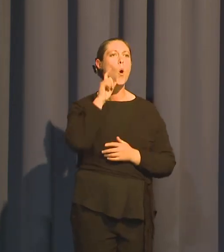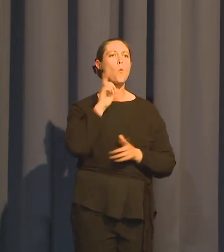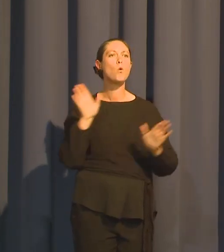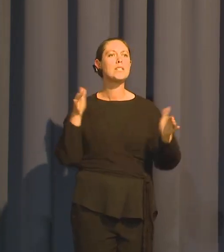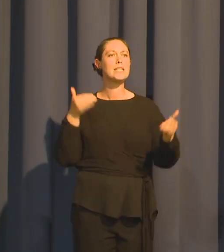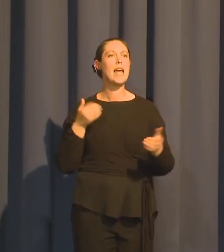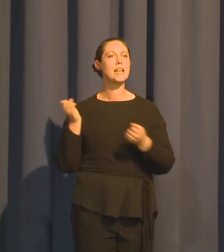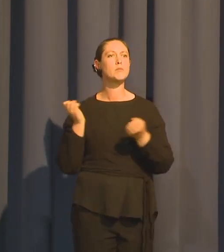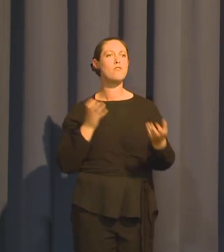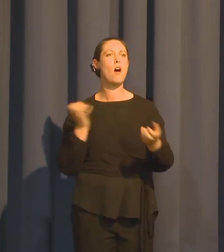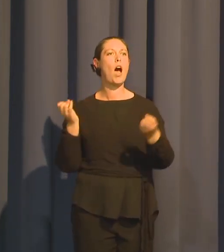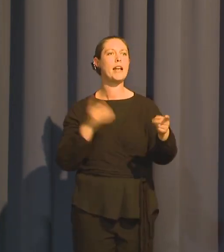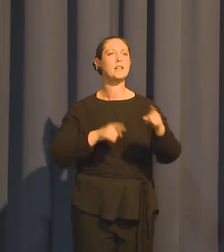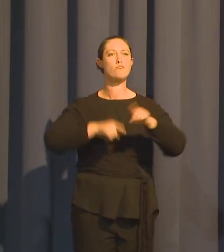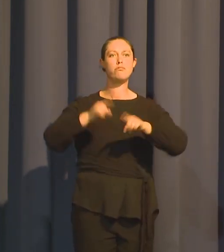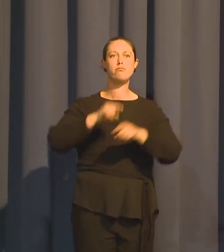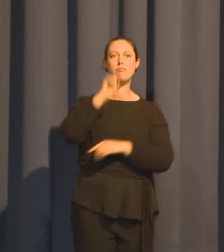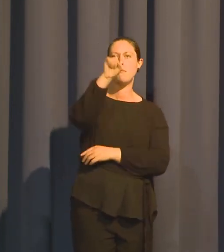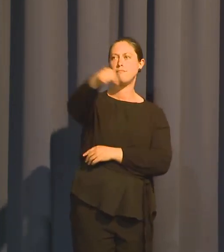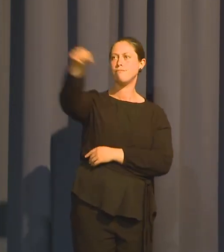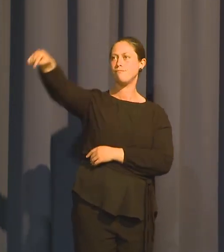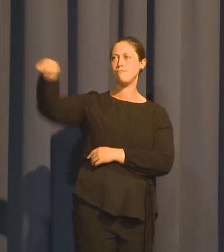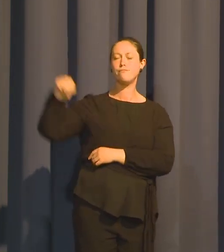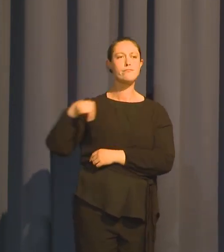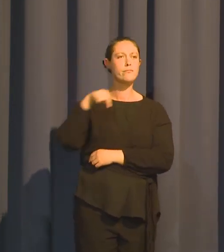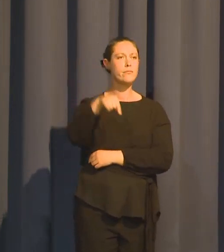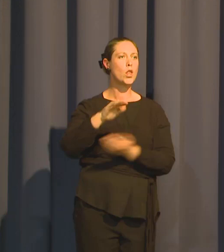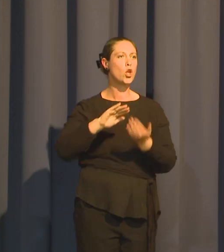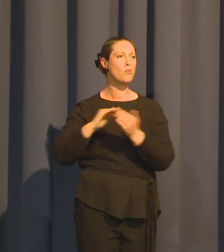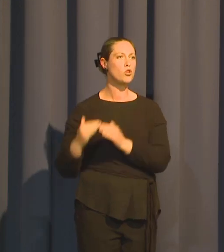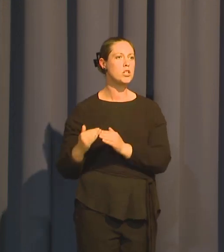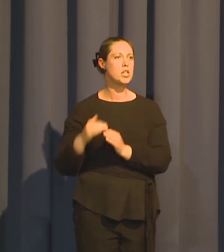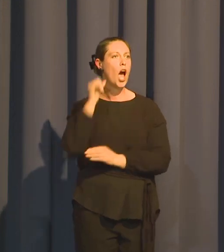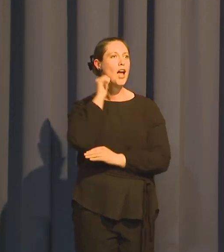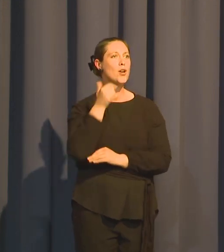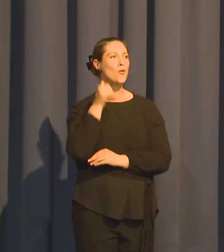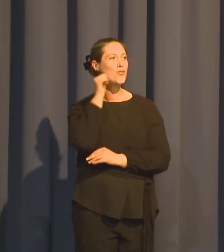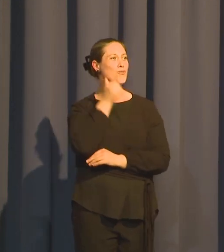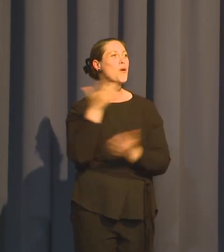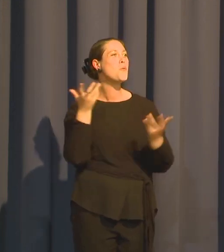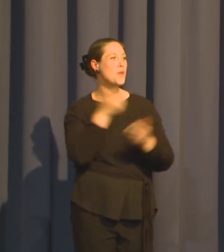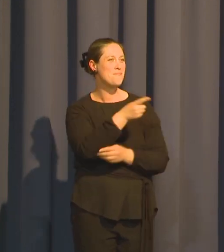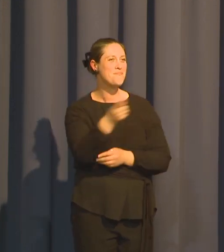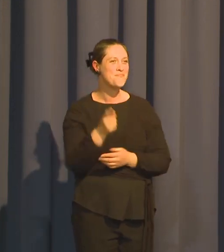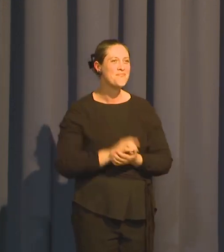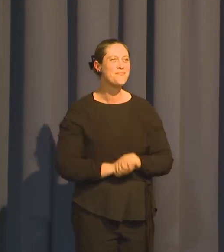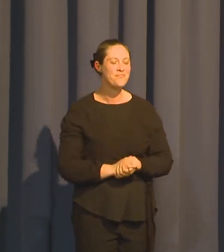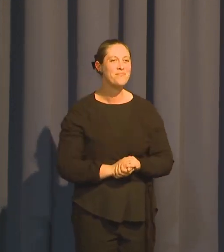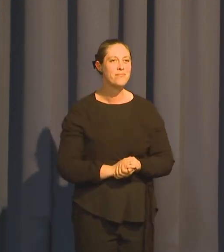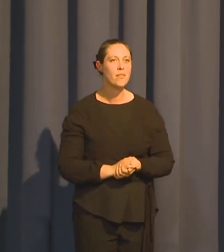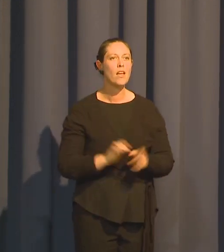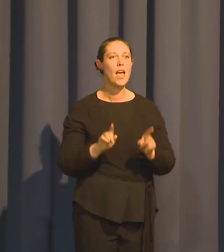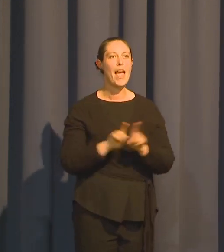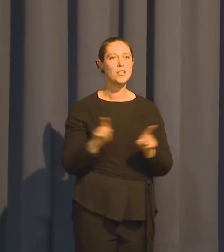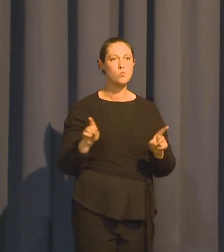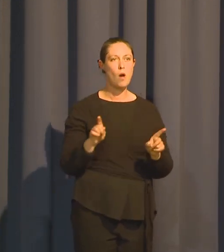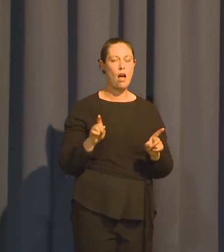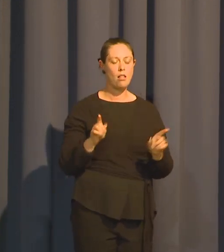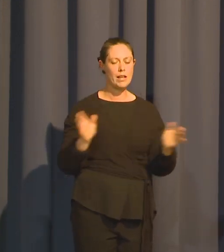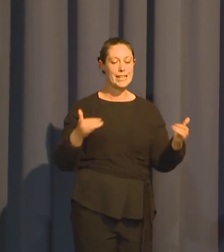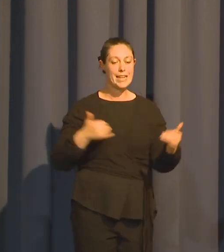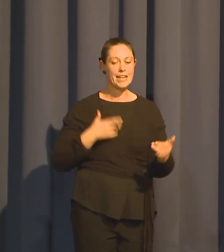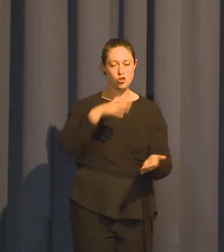bunch of locations. I'm sure many of you are familiar with all of those now. And we've provided containers for collection of the